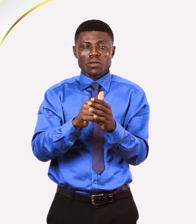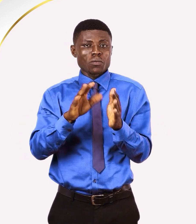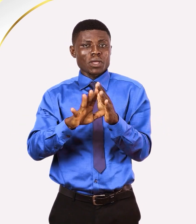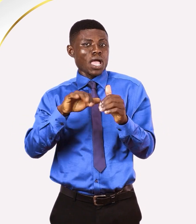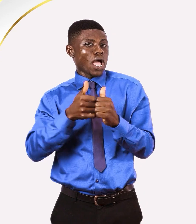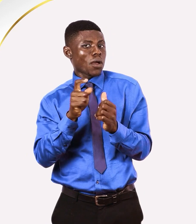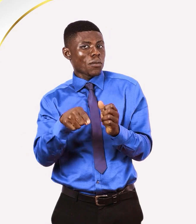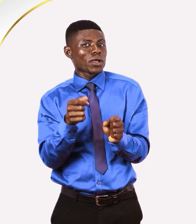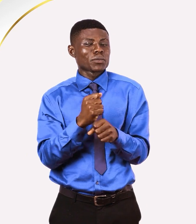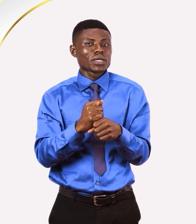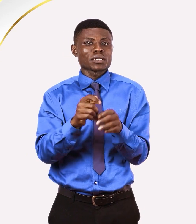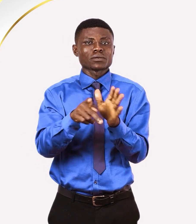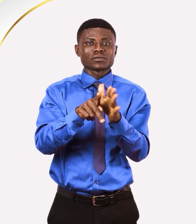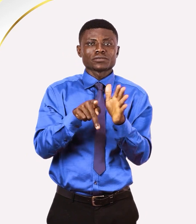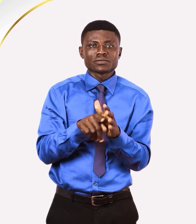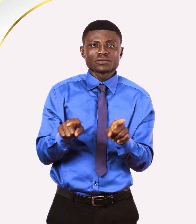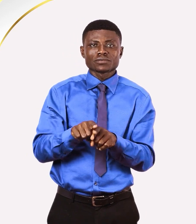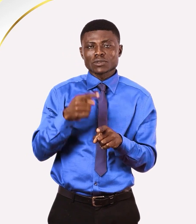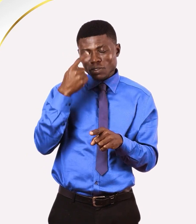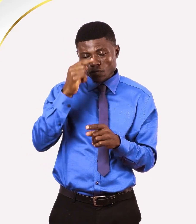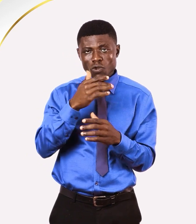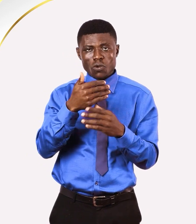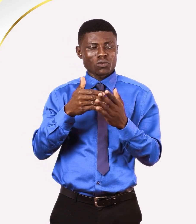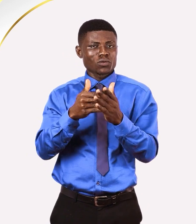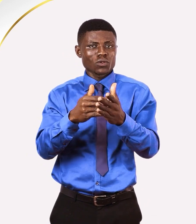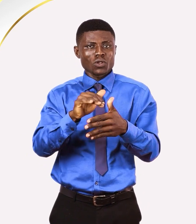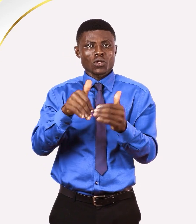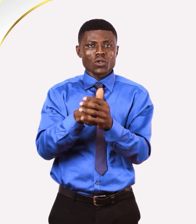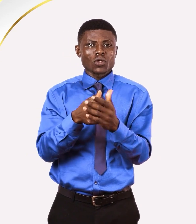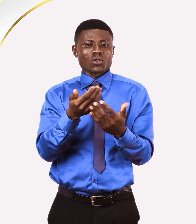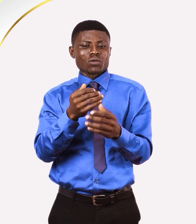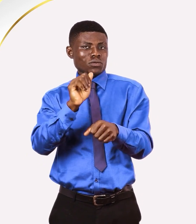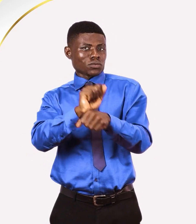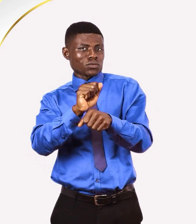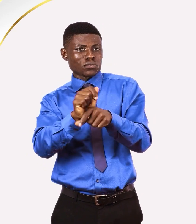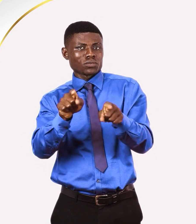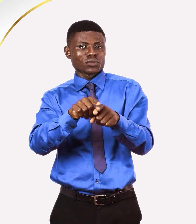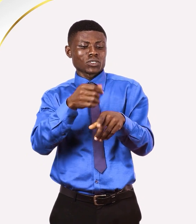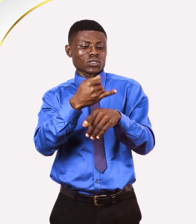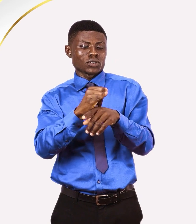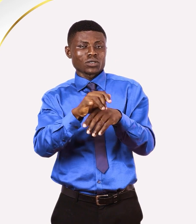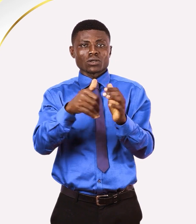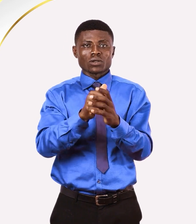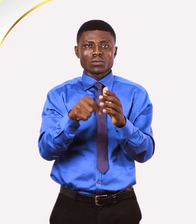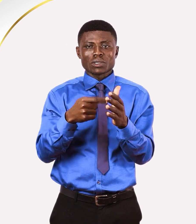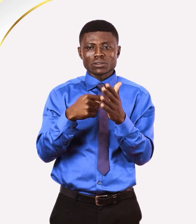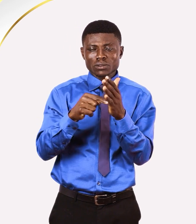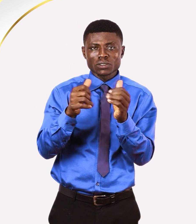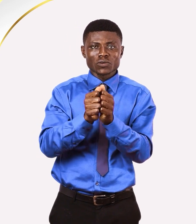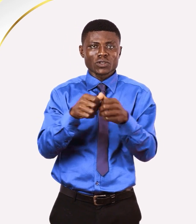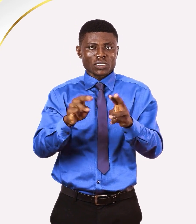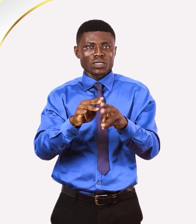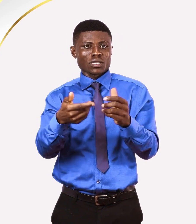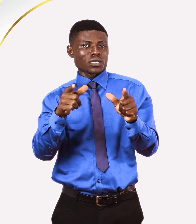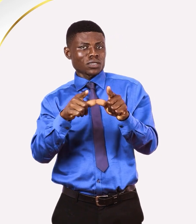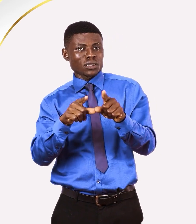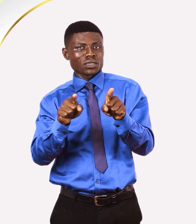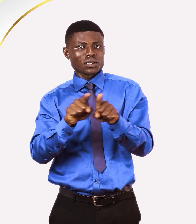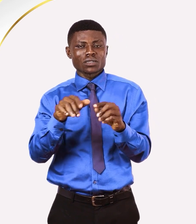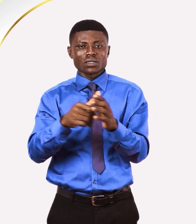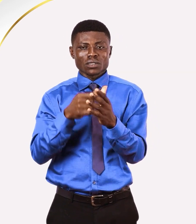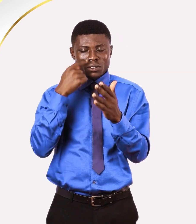by formulating principles for the guidance of the industry and by surveillance of trade, licensing,